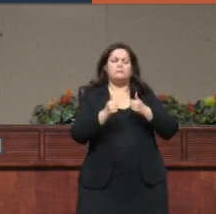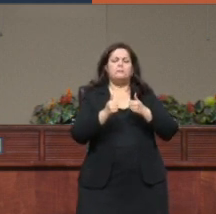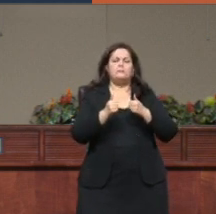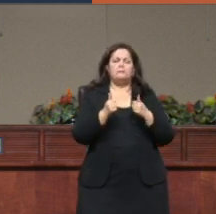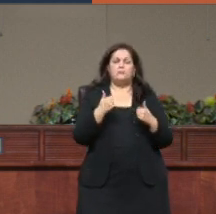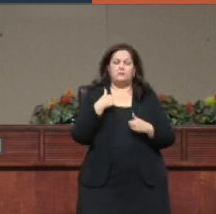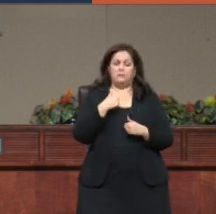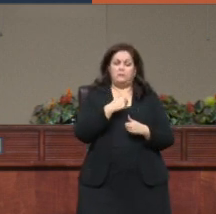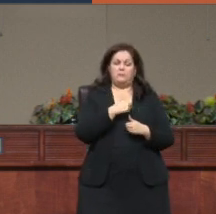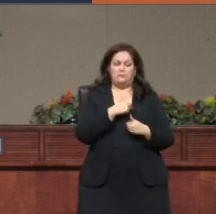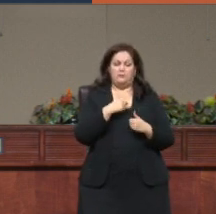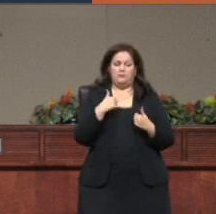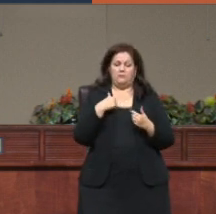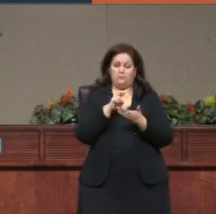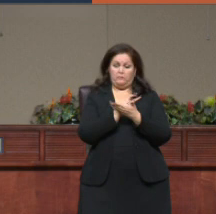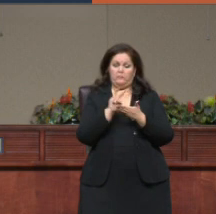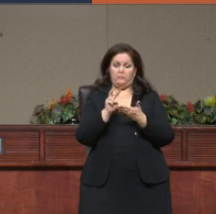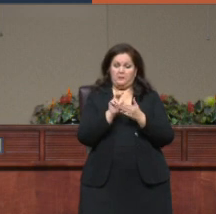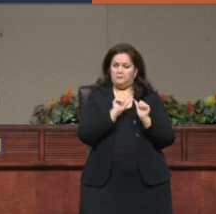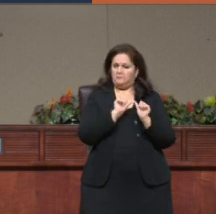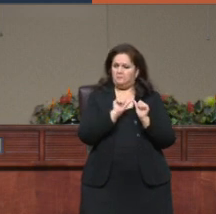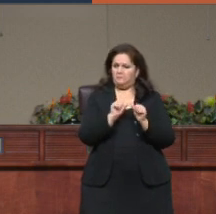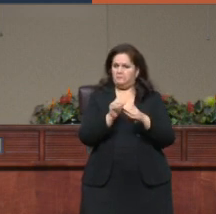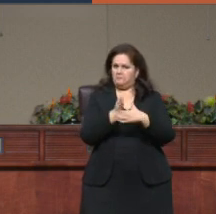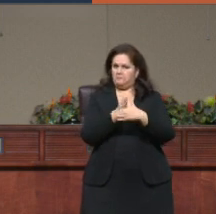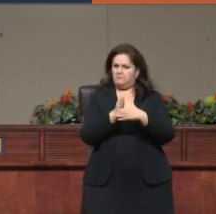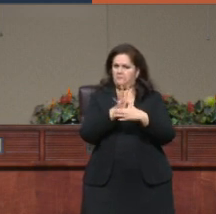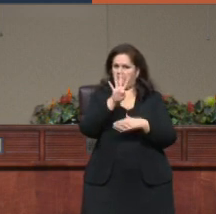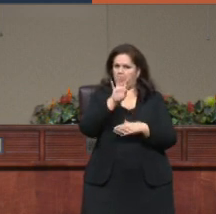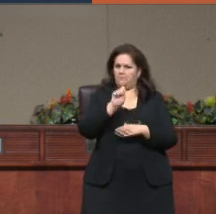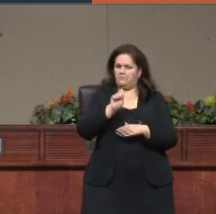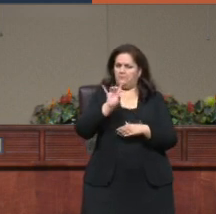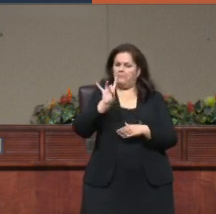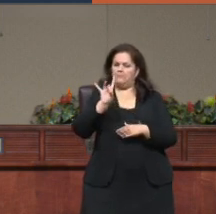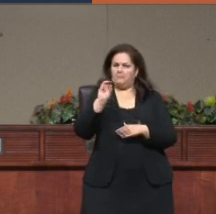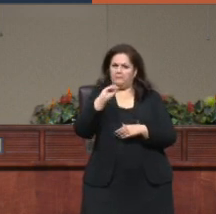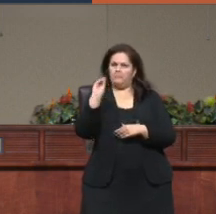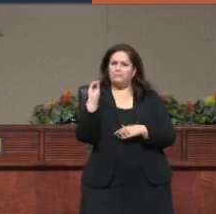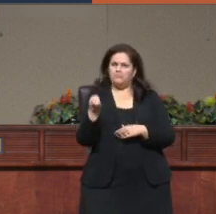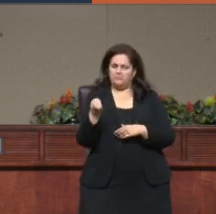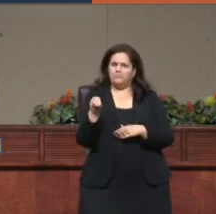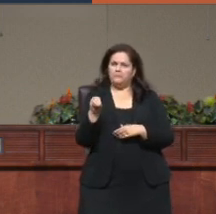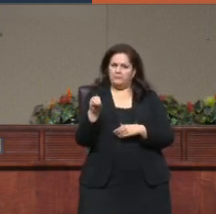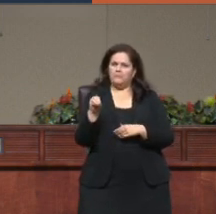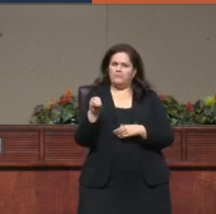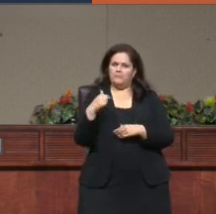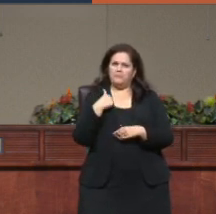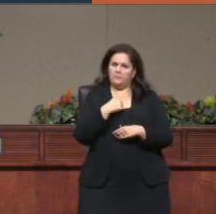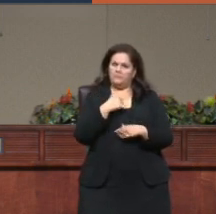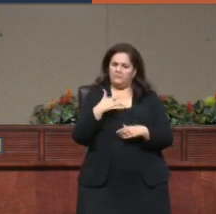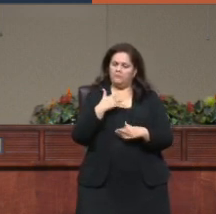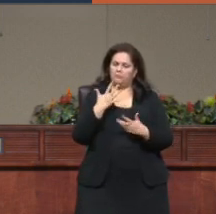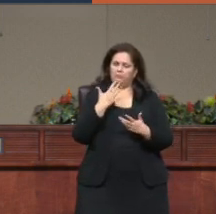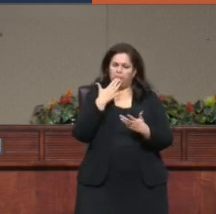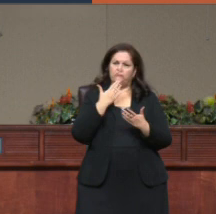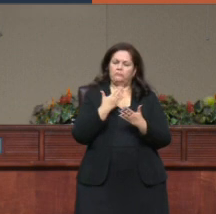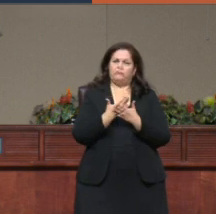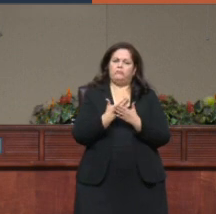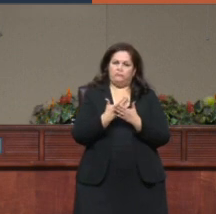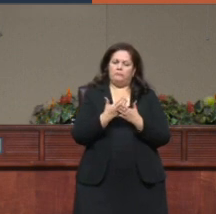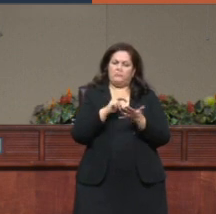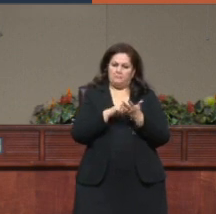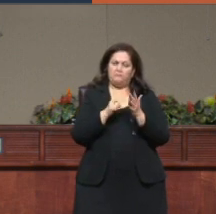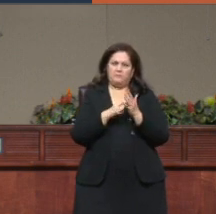that for the 2-week period we average about 4.8% is somewhat good news. We're going in the right